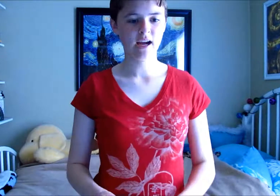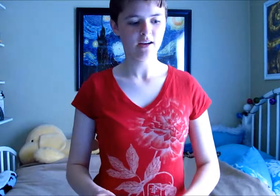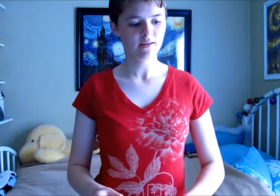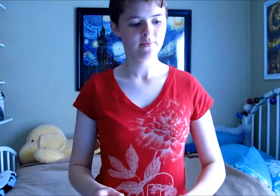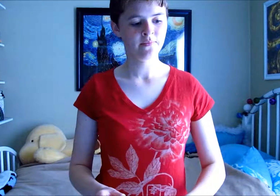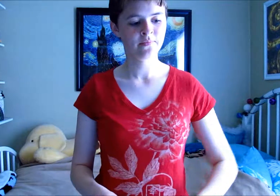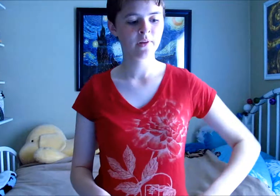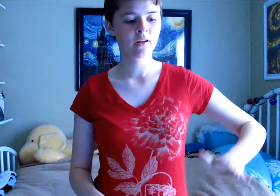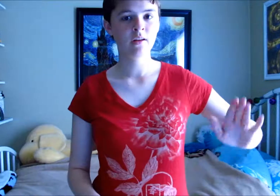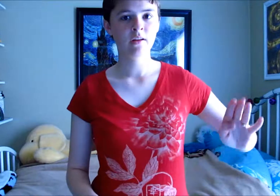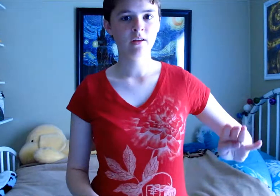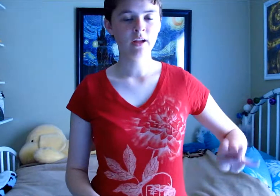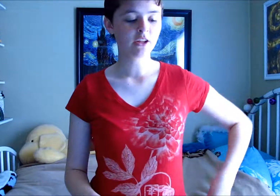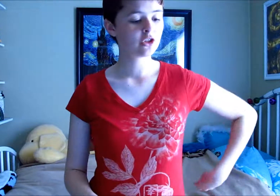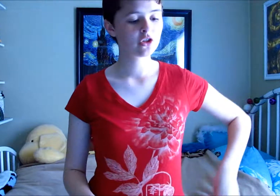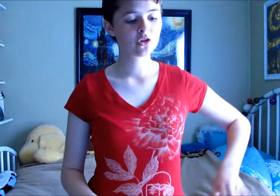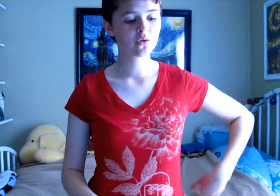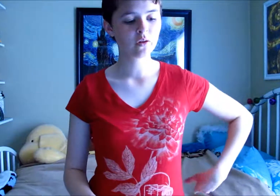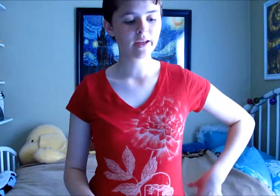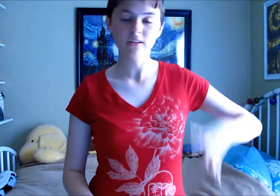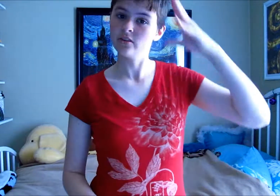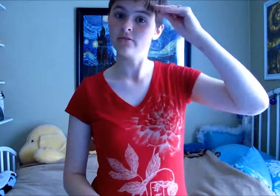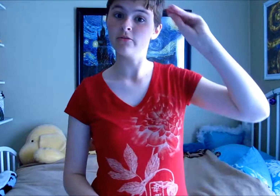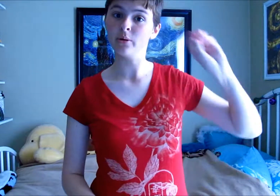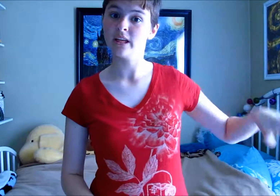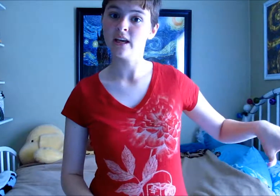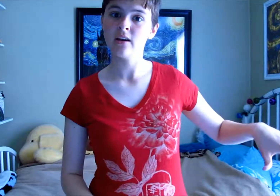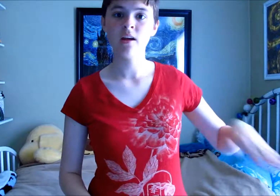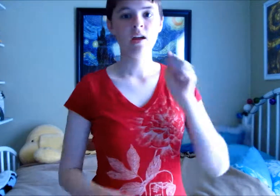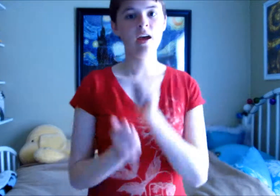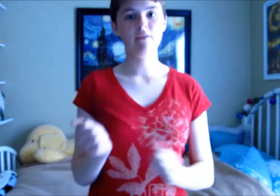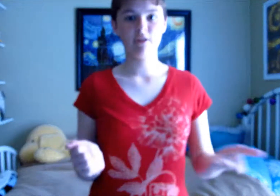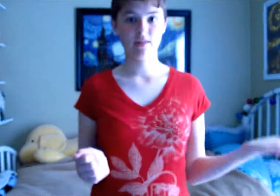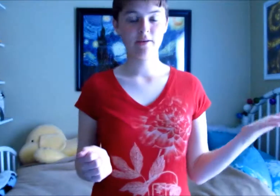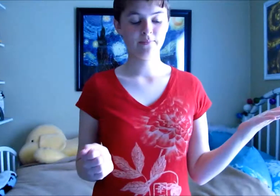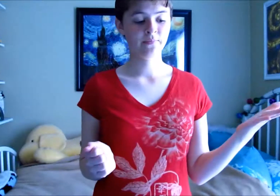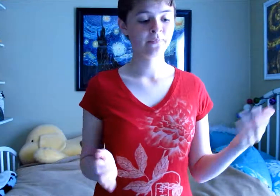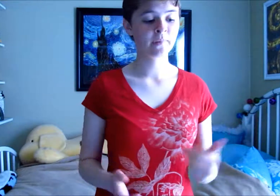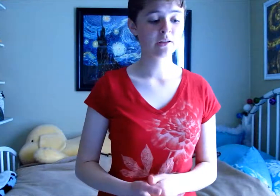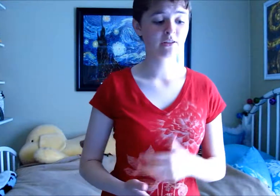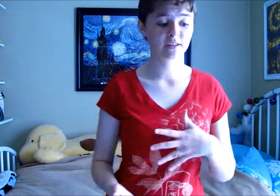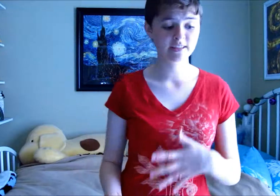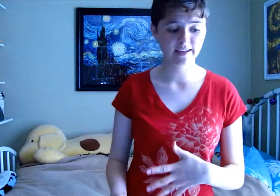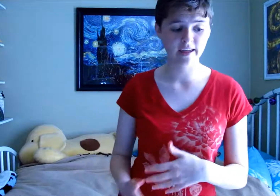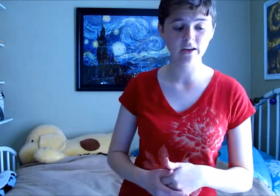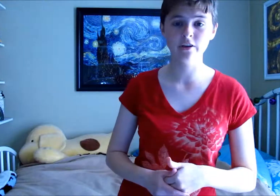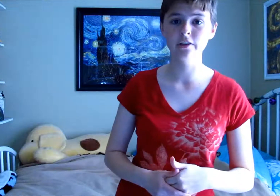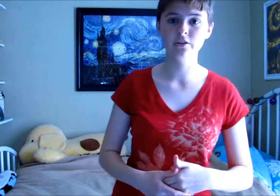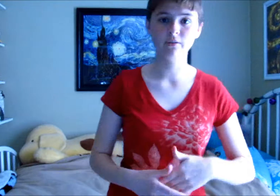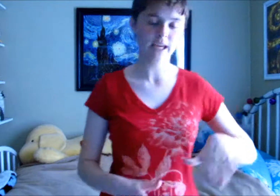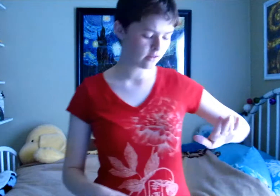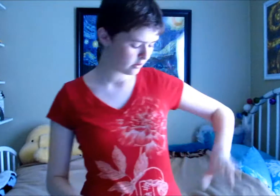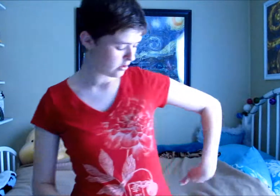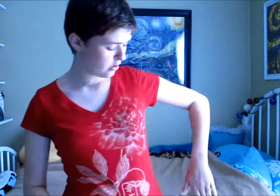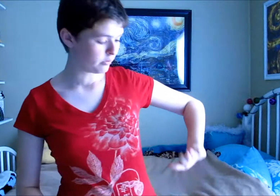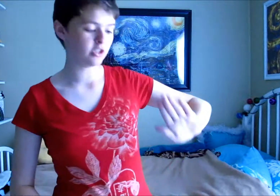decide. It's too late to forget everything. So to sign that, you're going to do late, which is